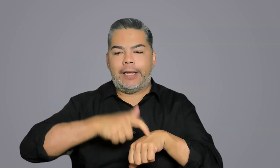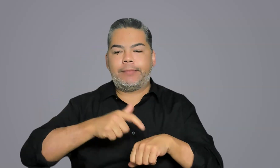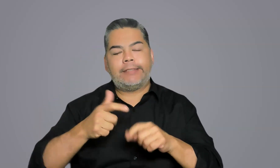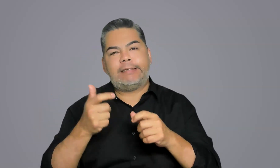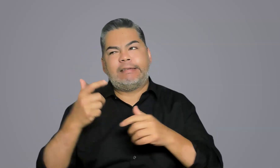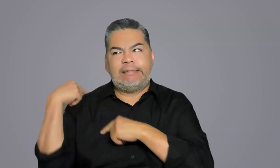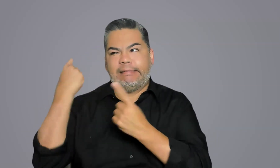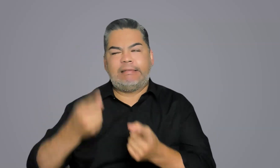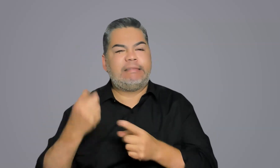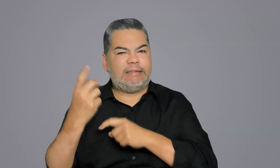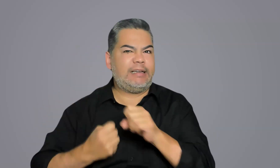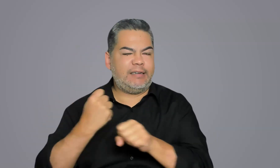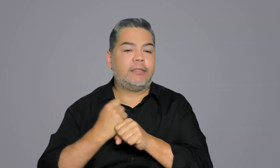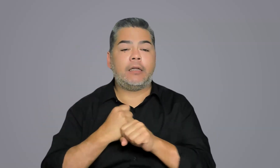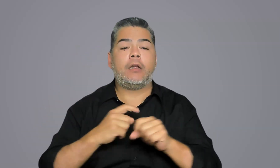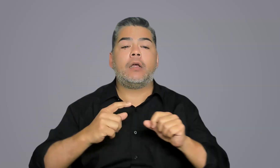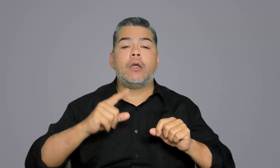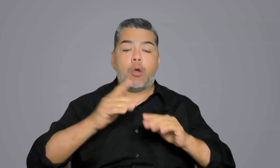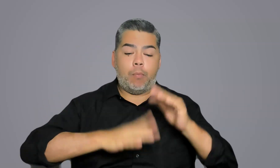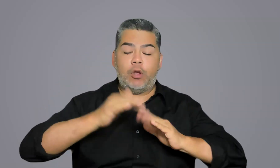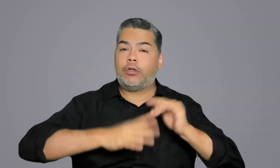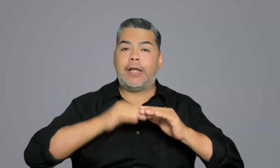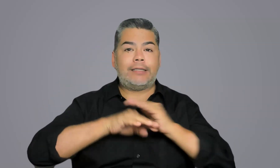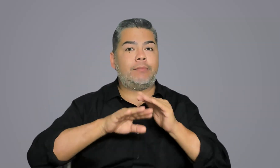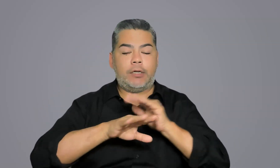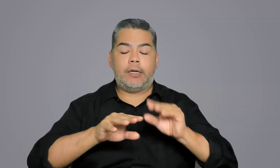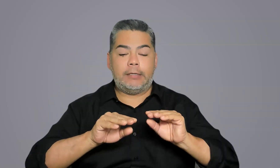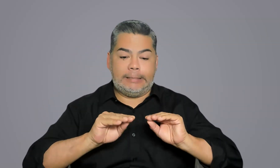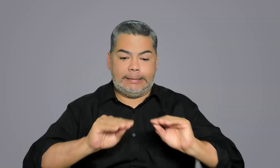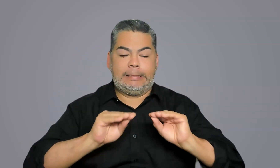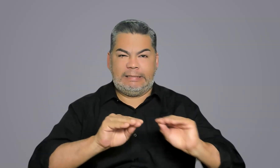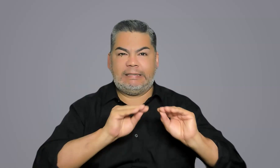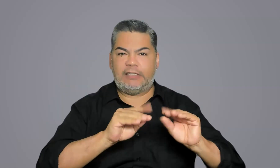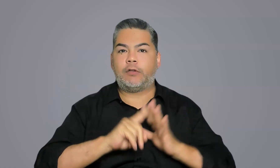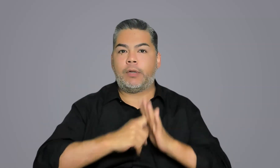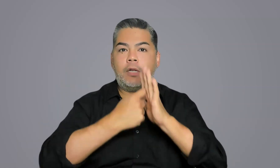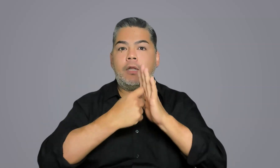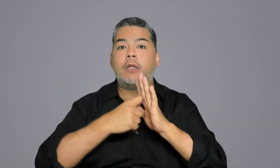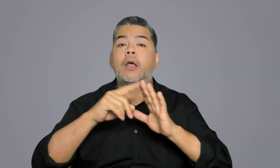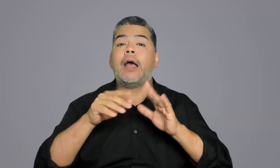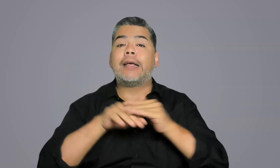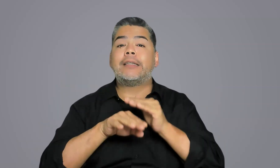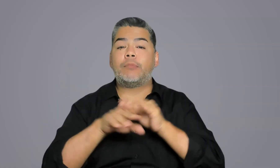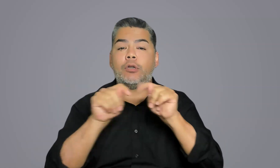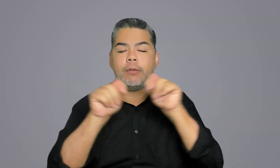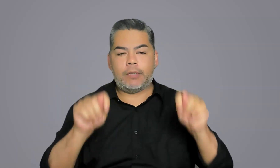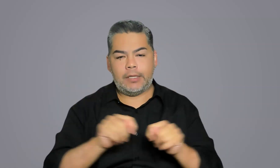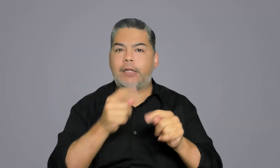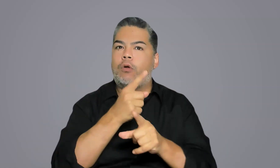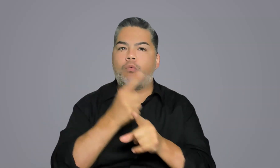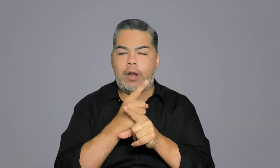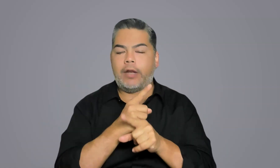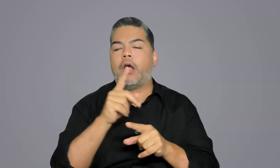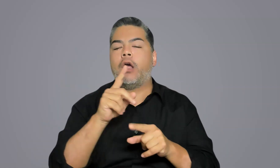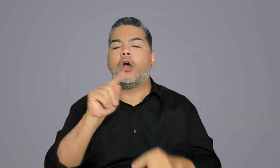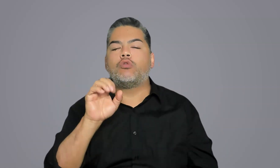build in accessibility from the beginning. If you're using an accessible template, if you're using the right tools and the right software, you can